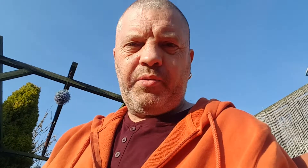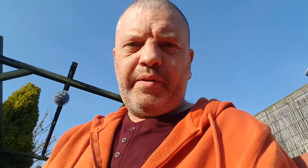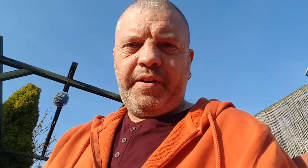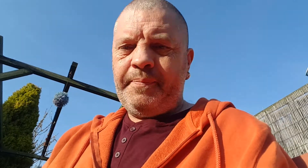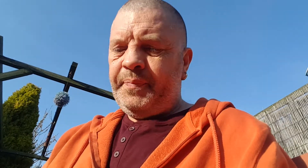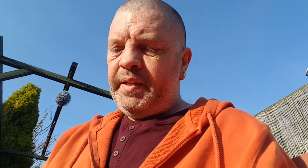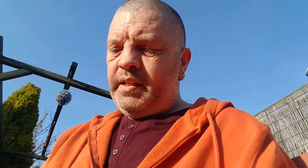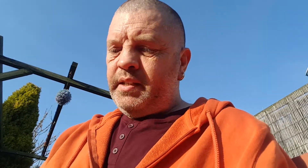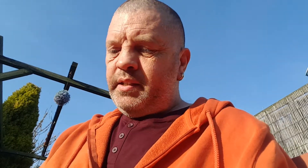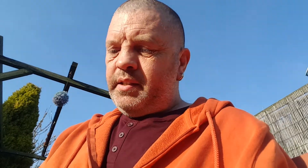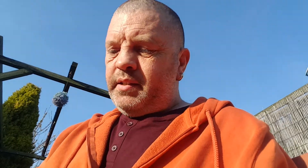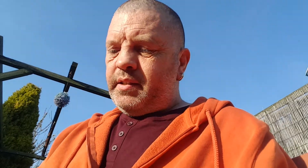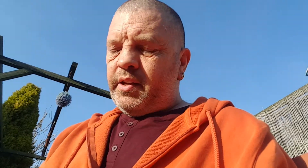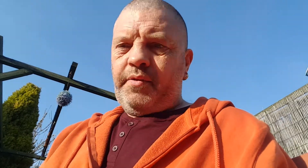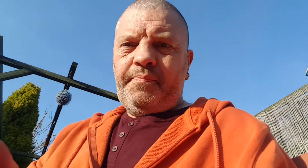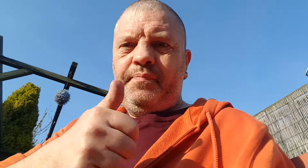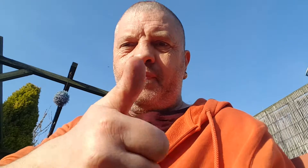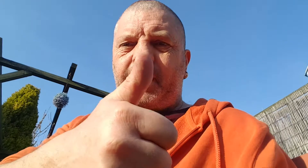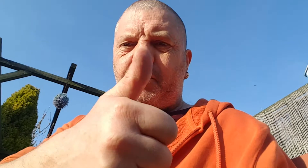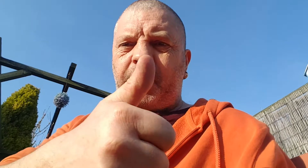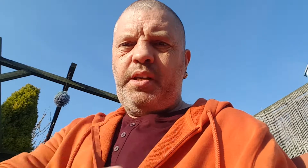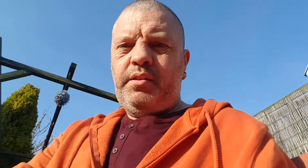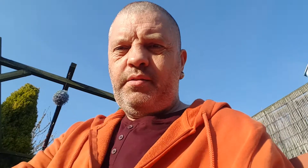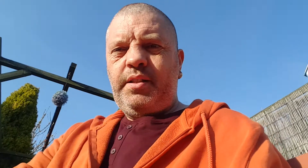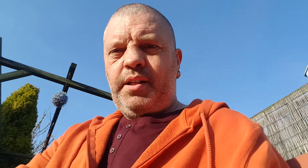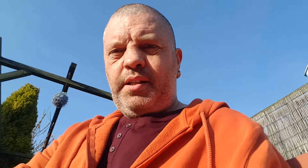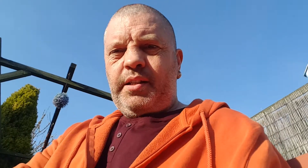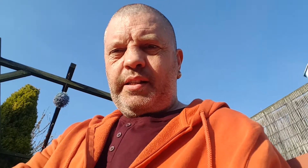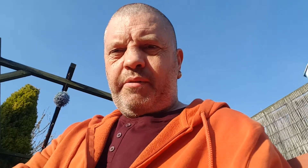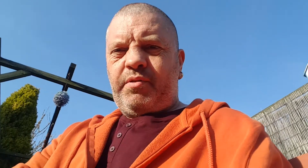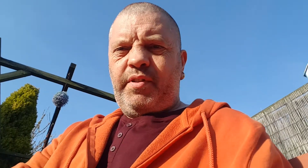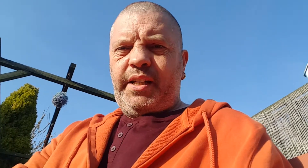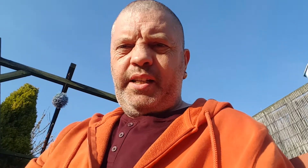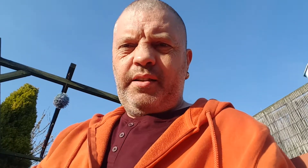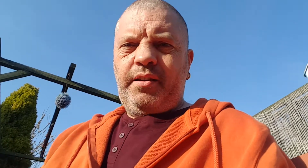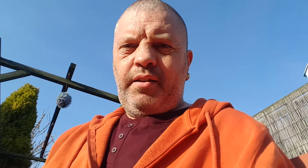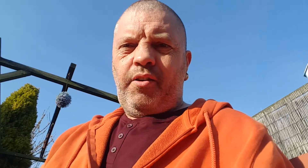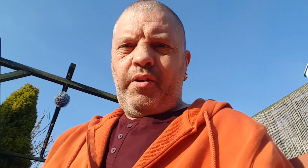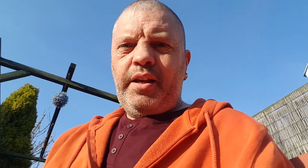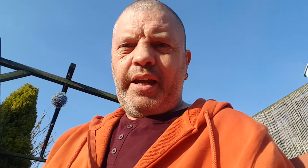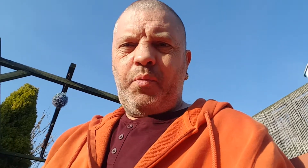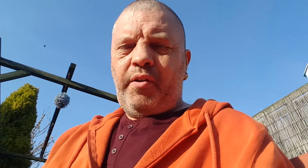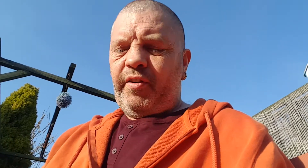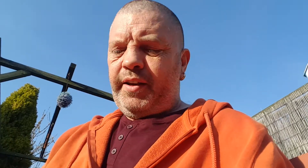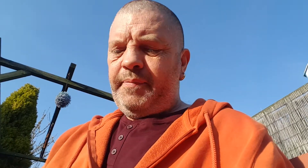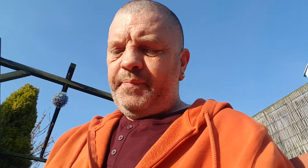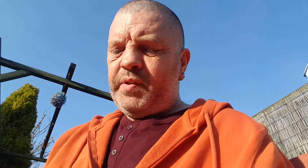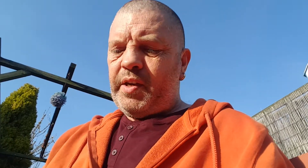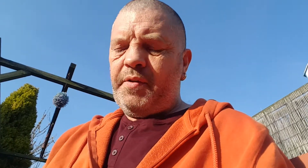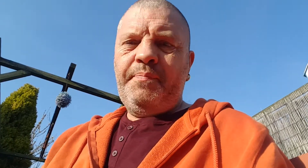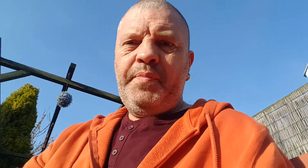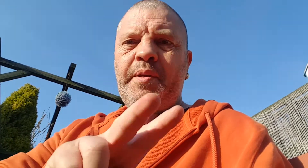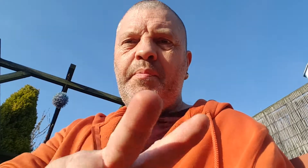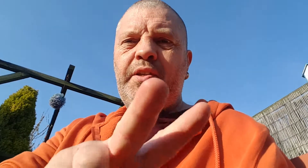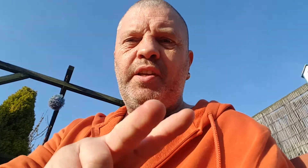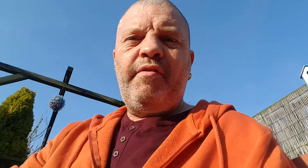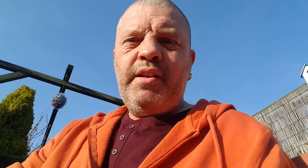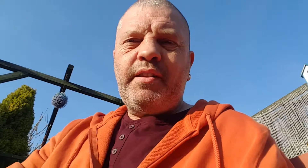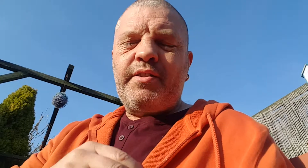weather. So that's me. That was really long and waffling. So peace and love. Thanks to